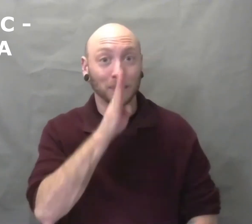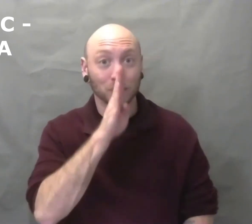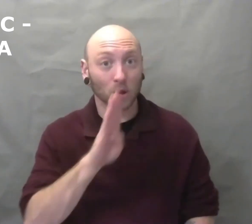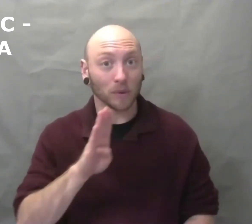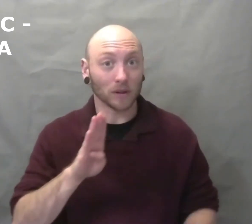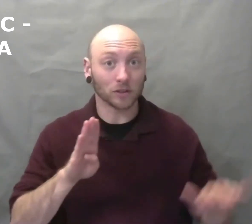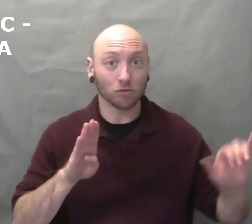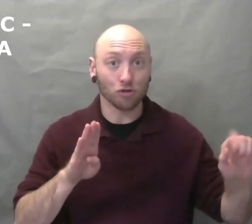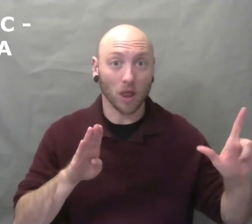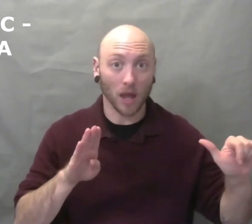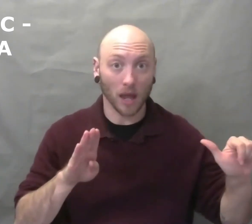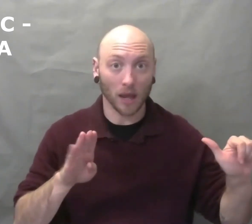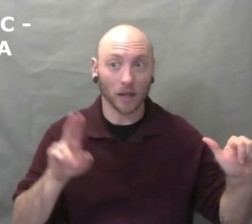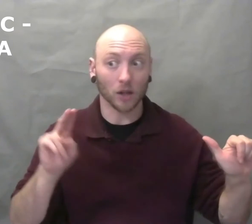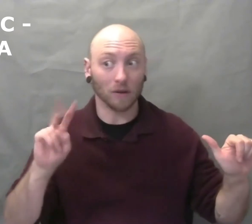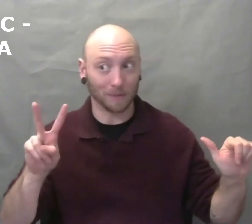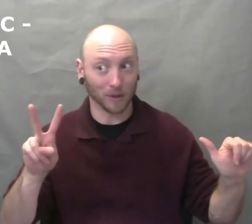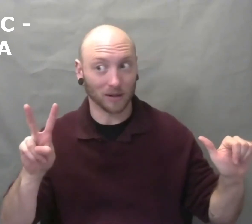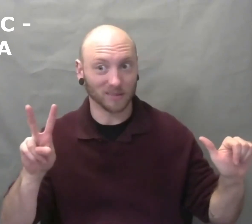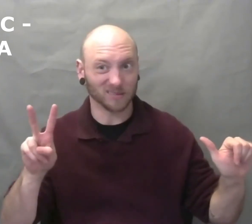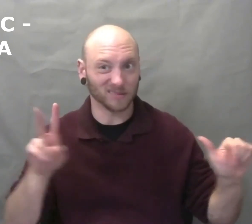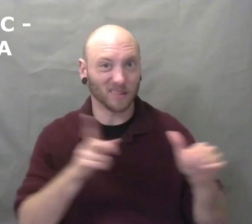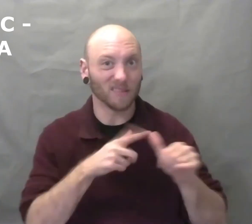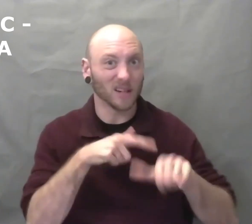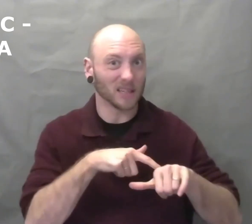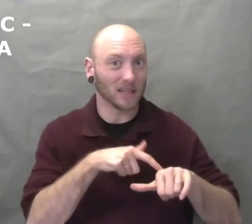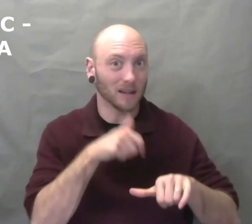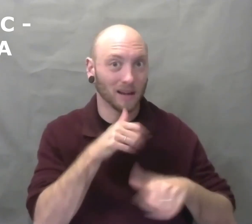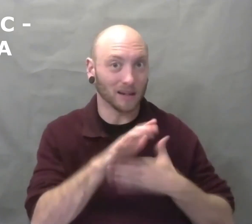get it the first time. But I sure bragged about it like I was going to get it the first time, one